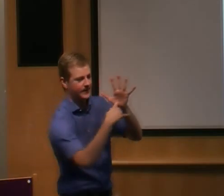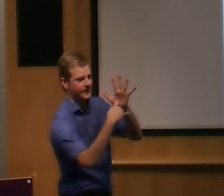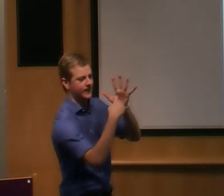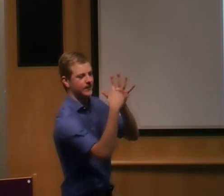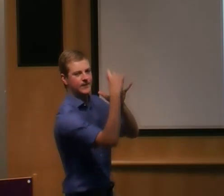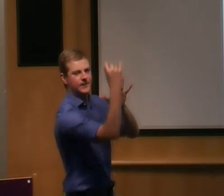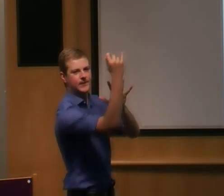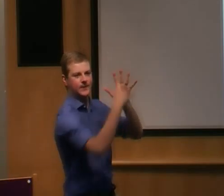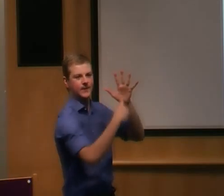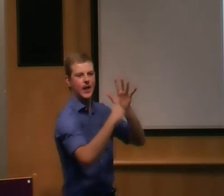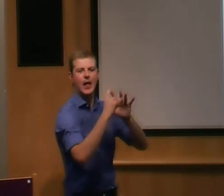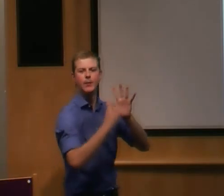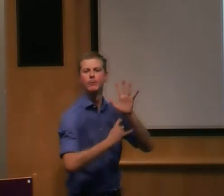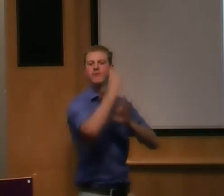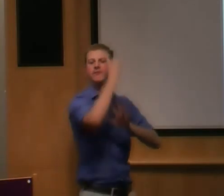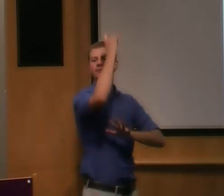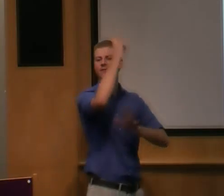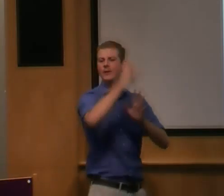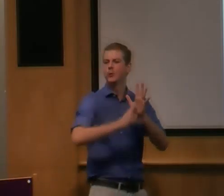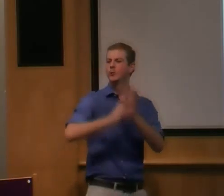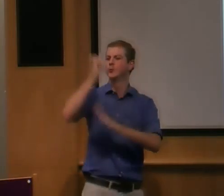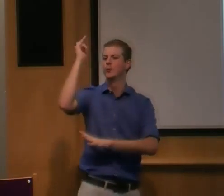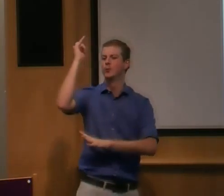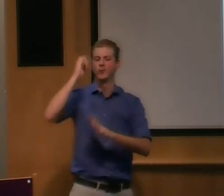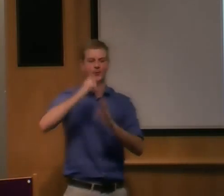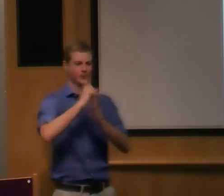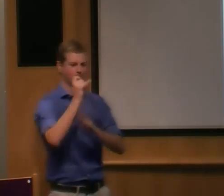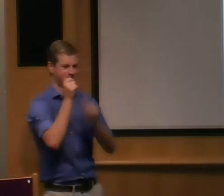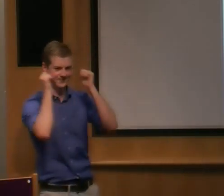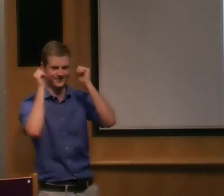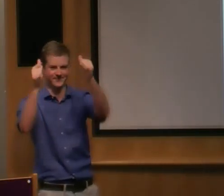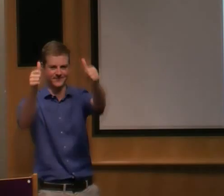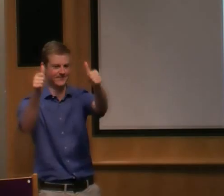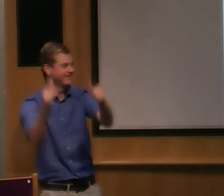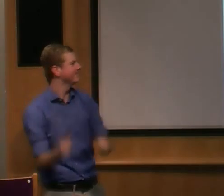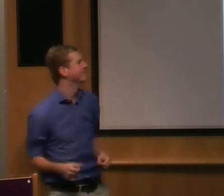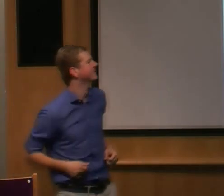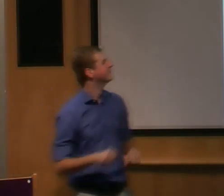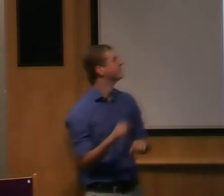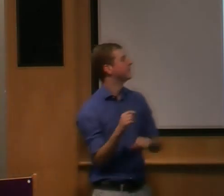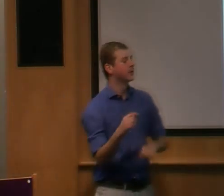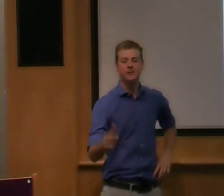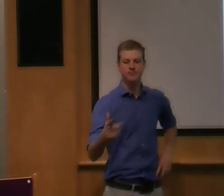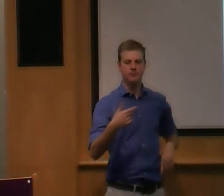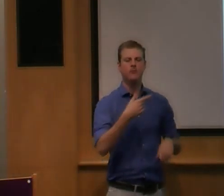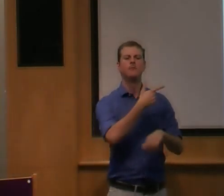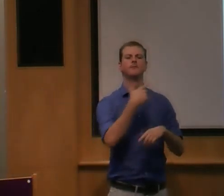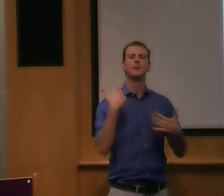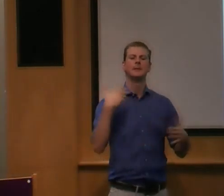sign to do. But if you try that sign, it has an influence of improving things, improving the situation.